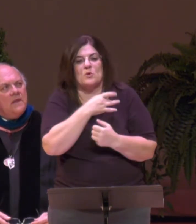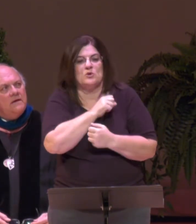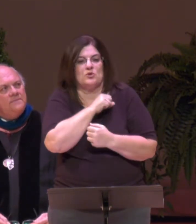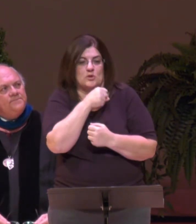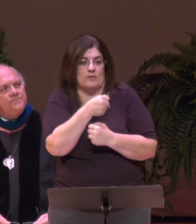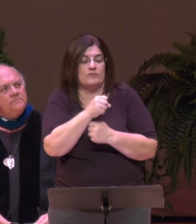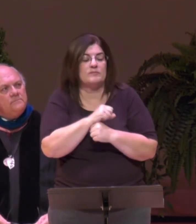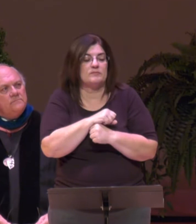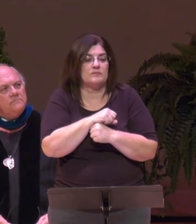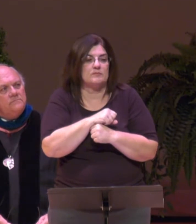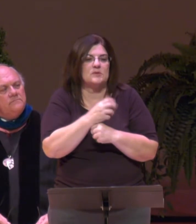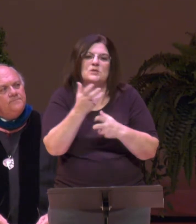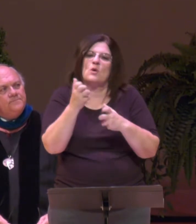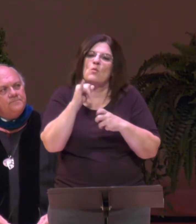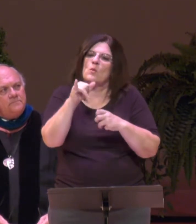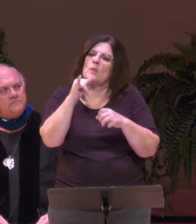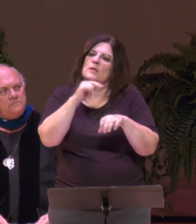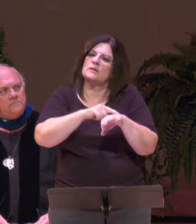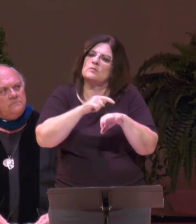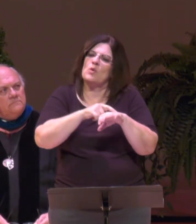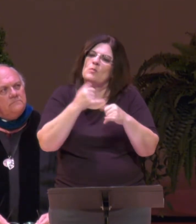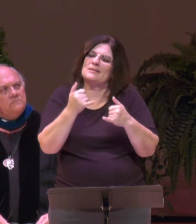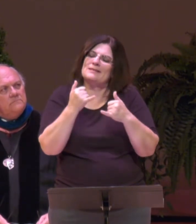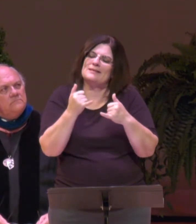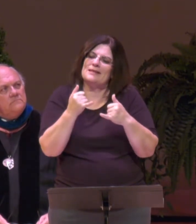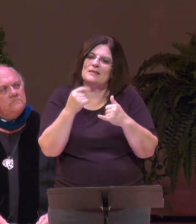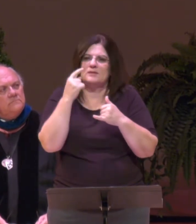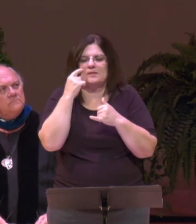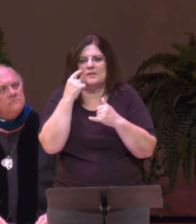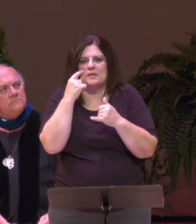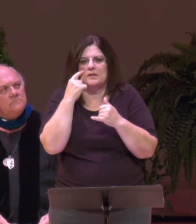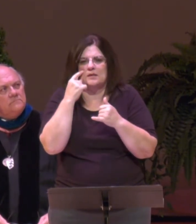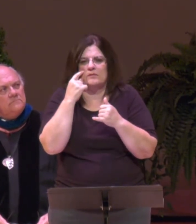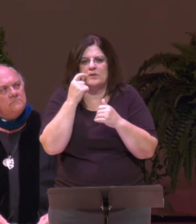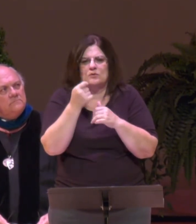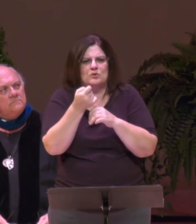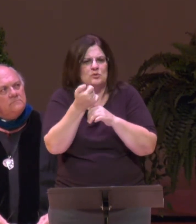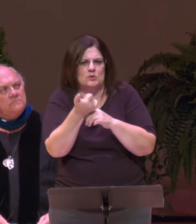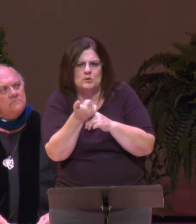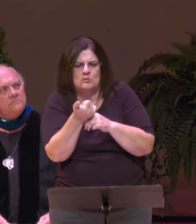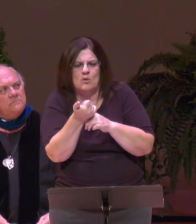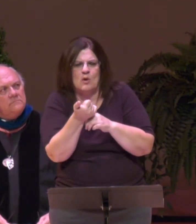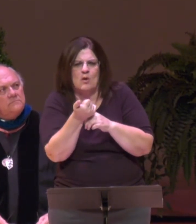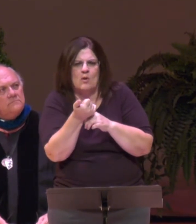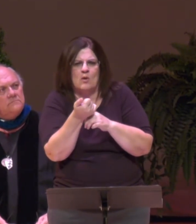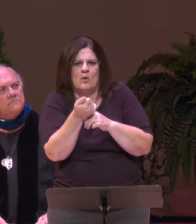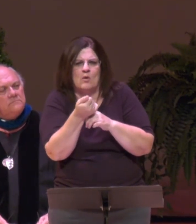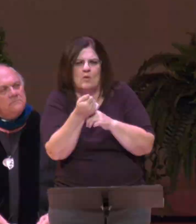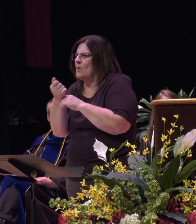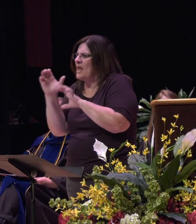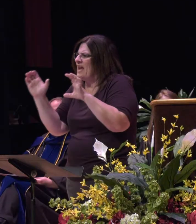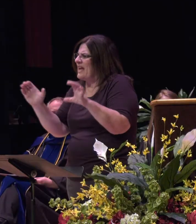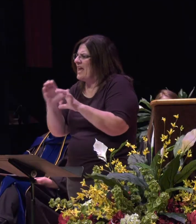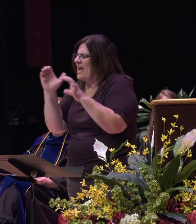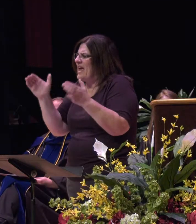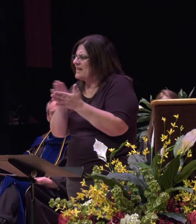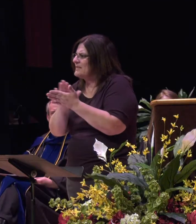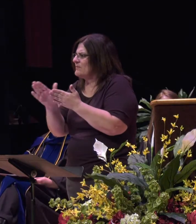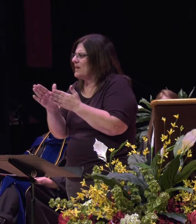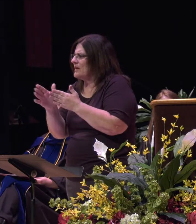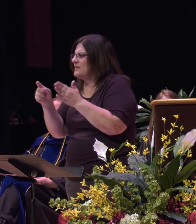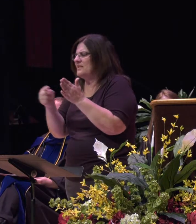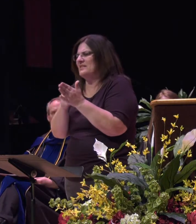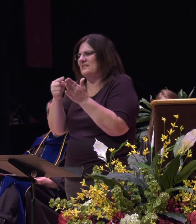like to, for this moment today, think of those small random acts of kindness that sometimes we forget about in